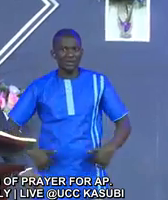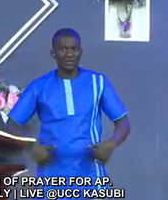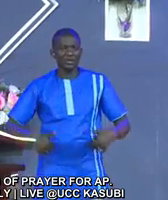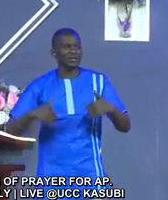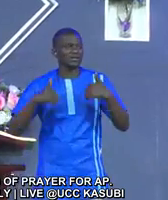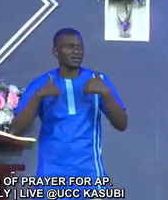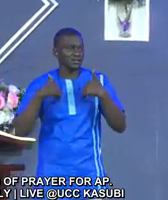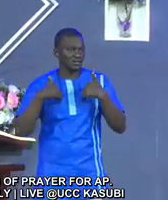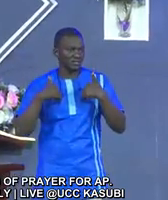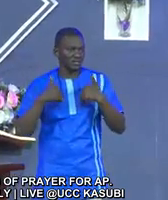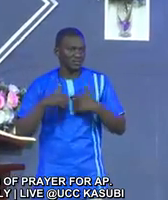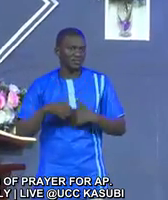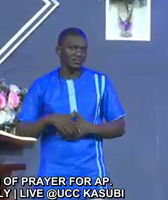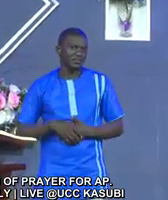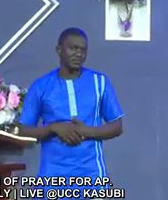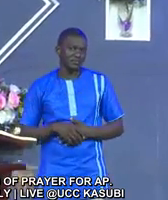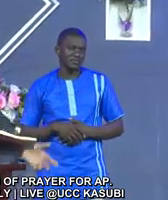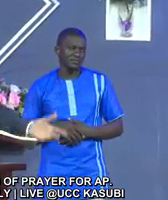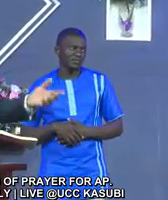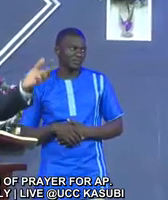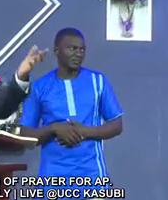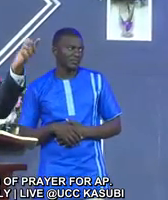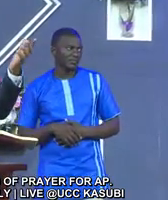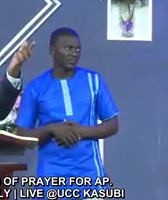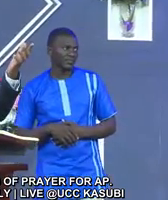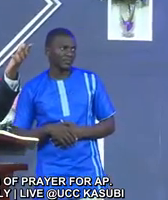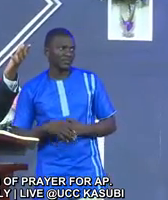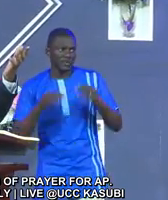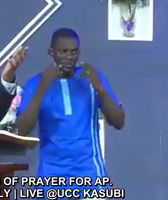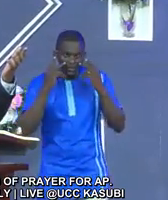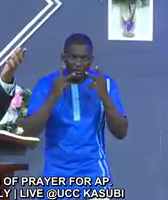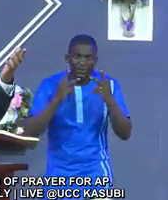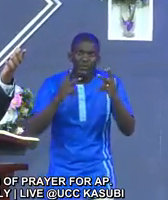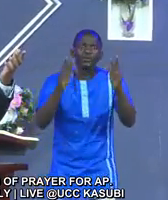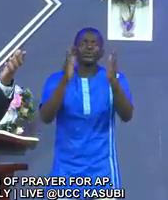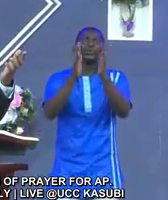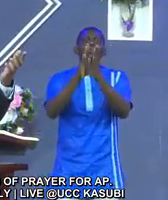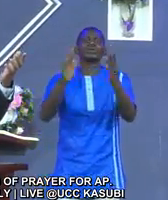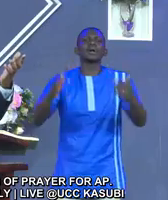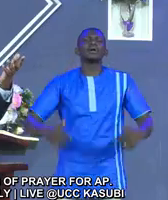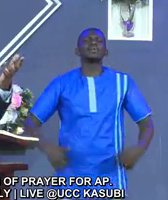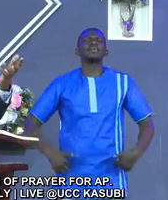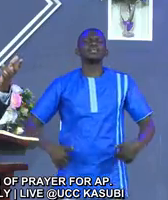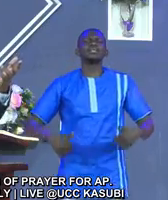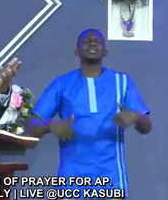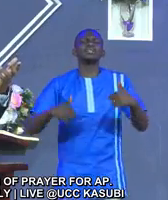Jesus and live. Look and live. Look at me,